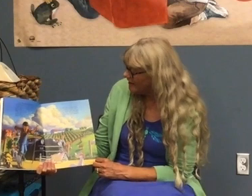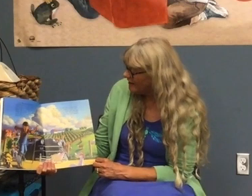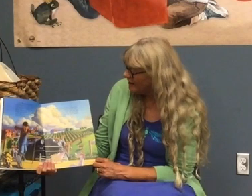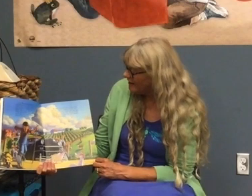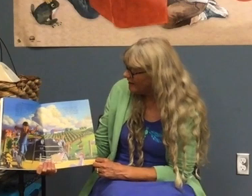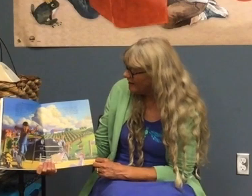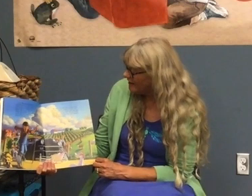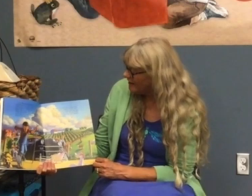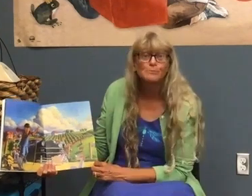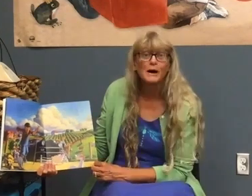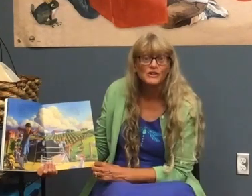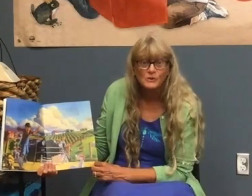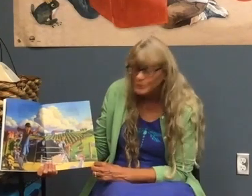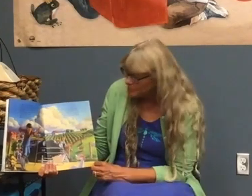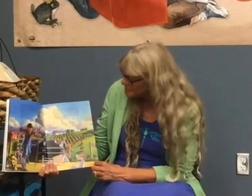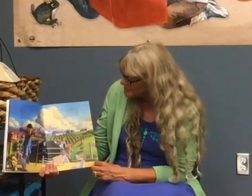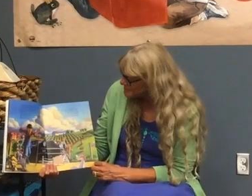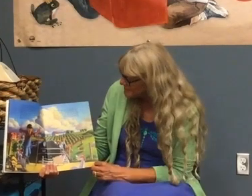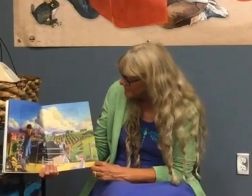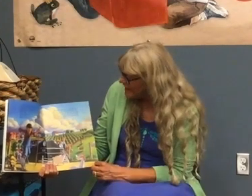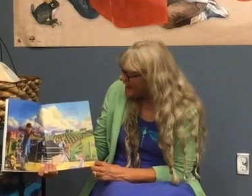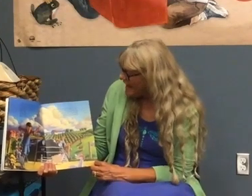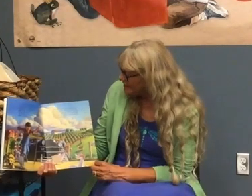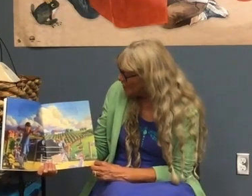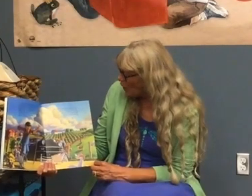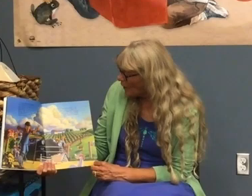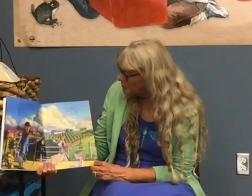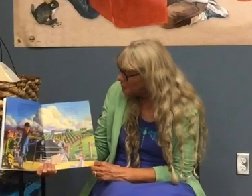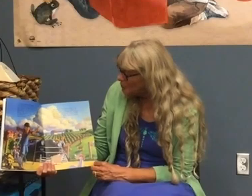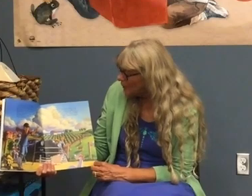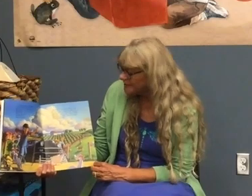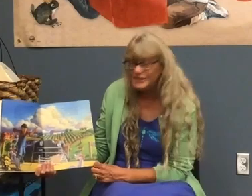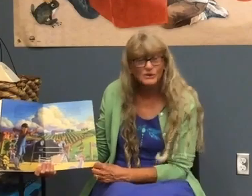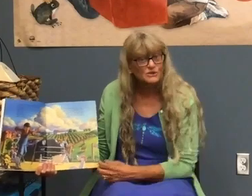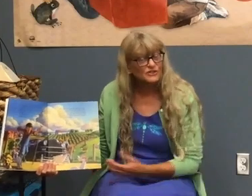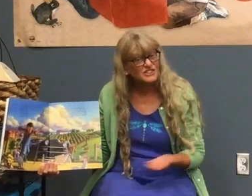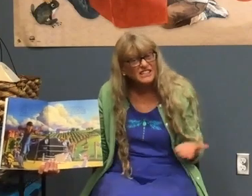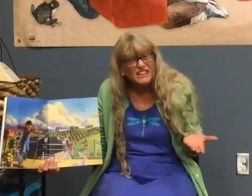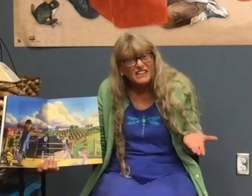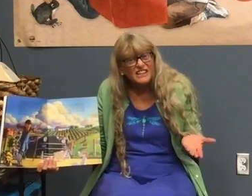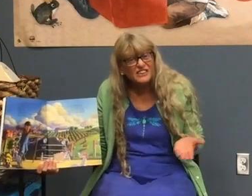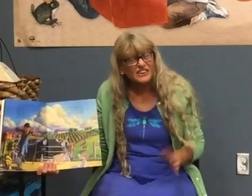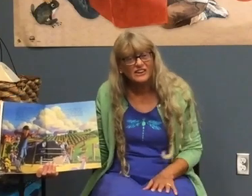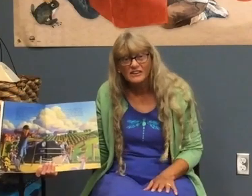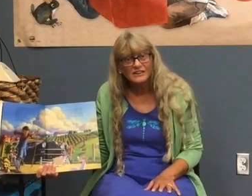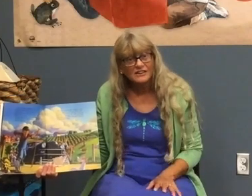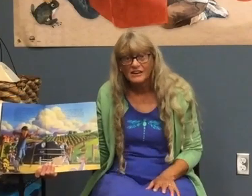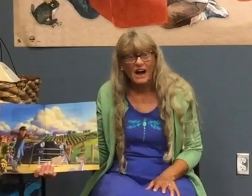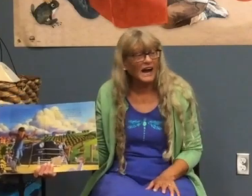kinds of stuff. Potter grew balloons, and no one knew what he used for